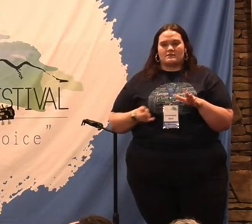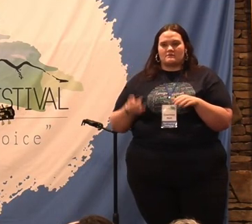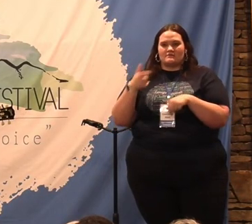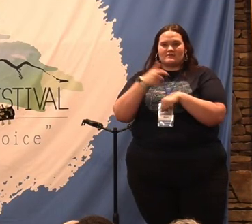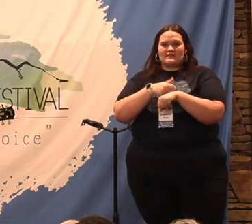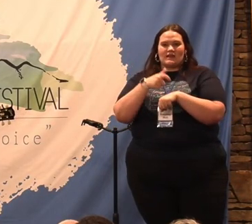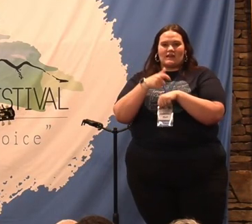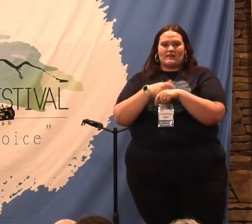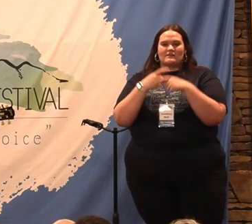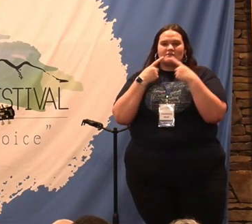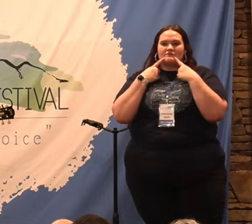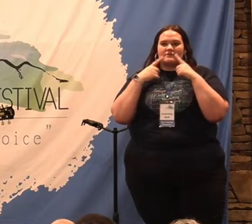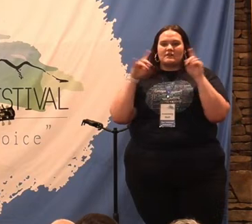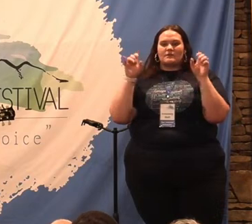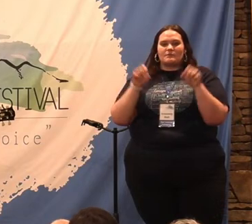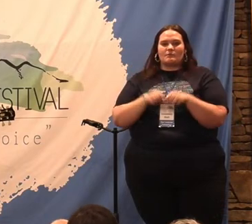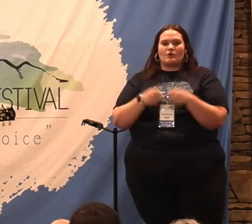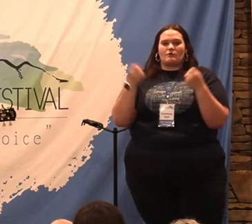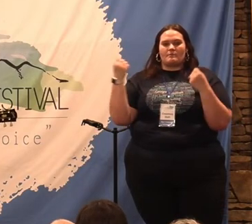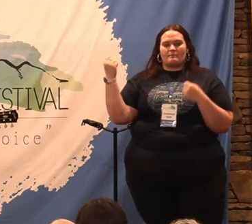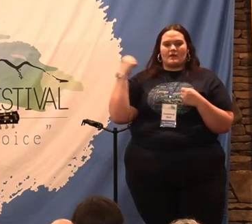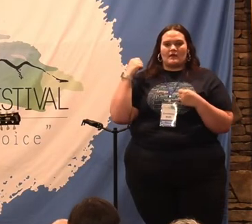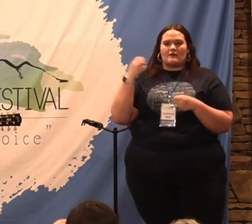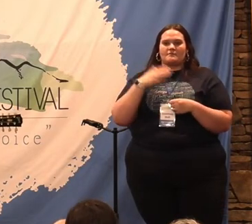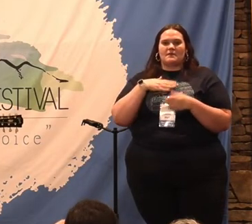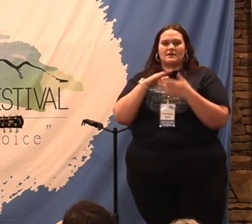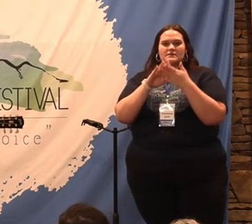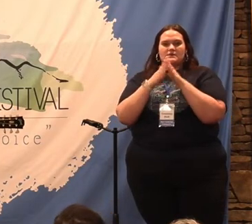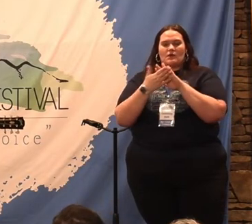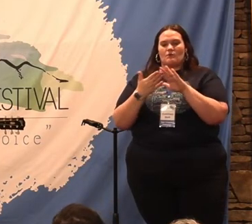finally broke the back of my town.